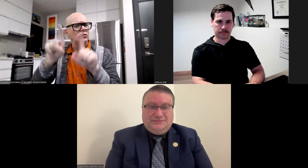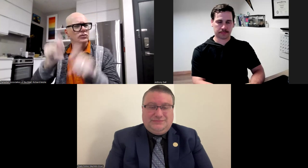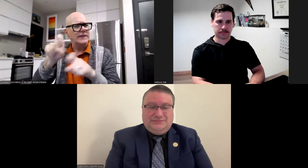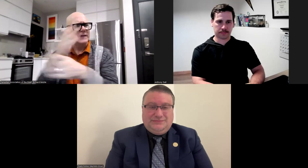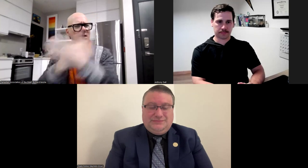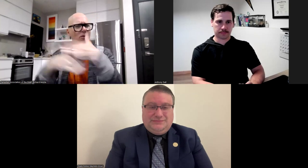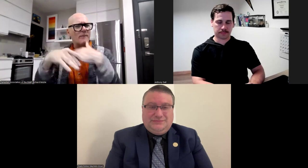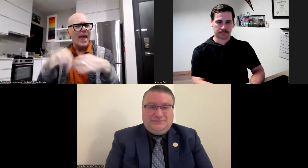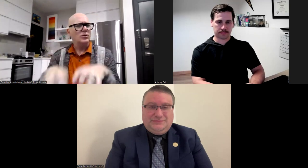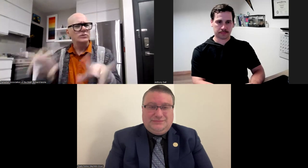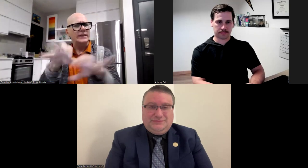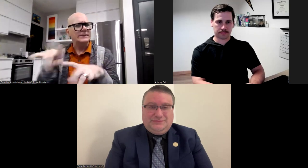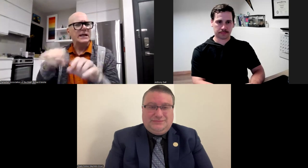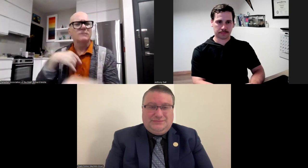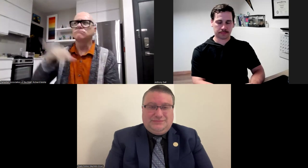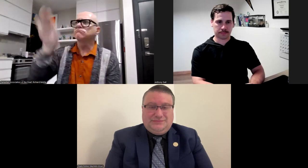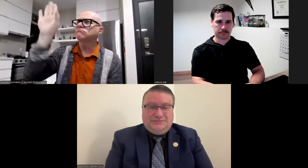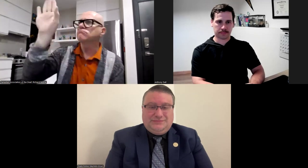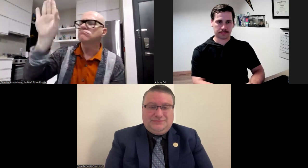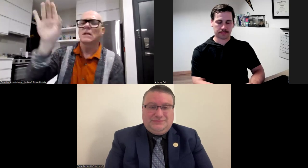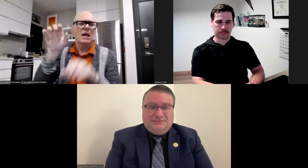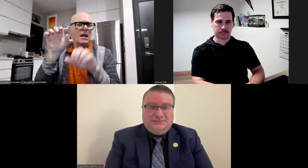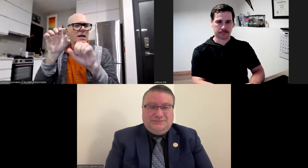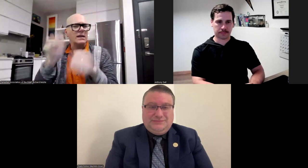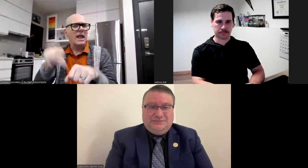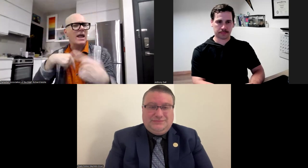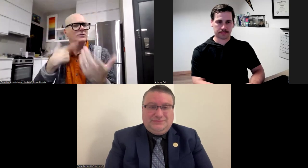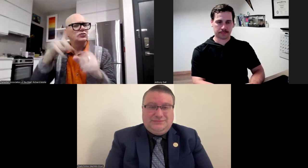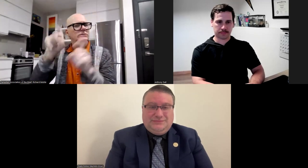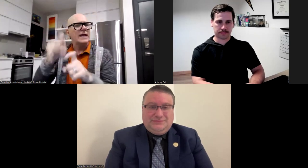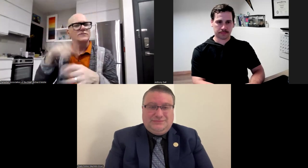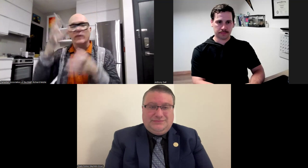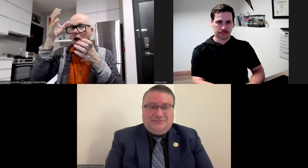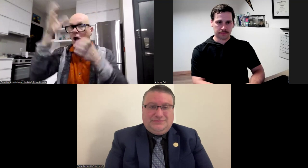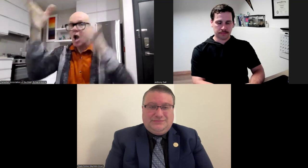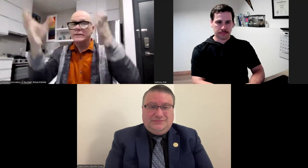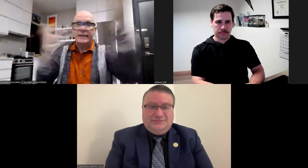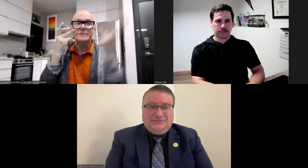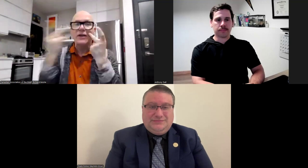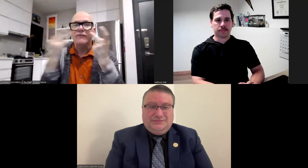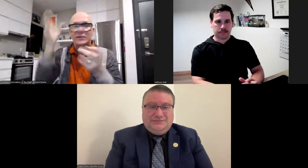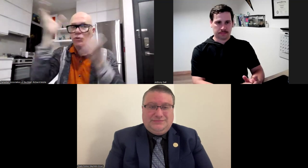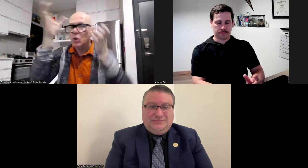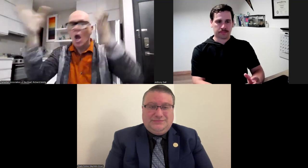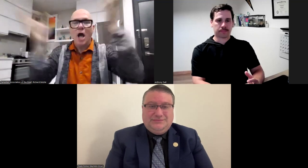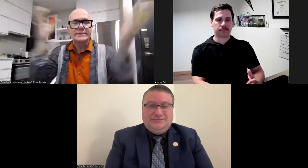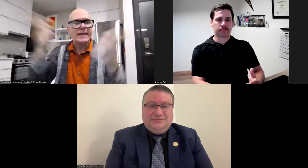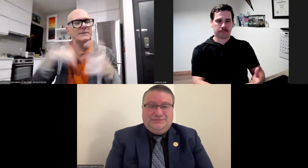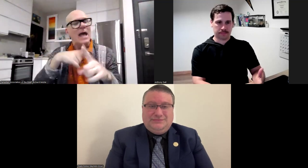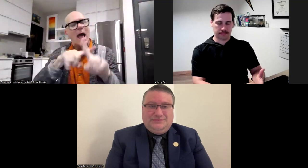an audiology exam of my child. What about their vision exam? Can we have them tested for ASL? So just